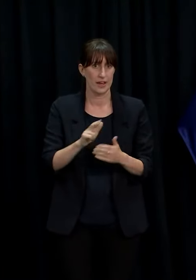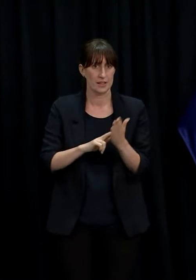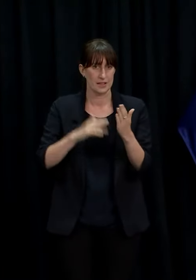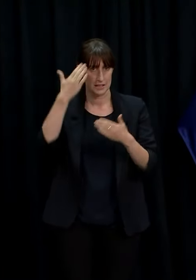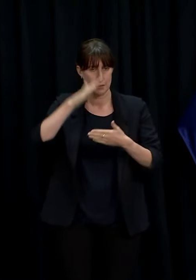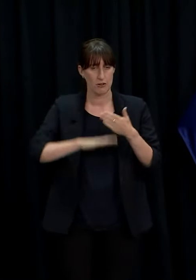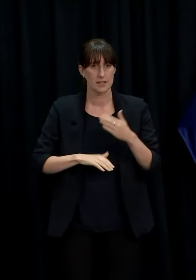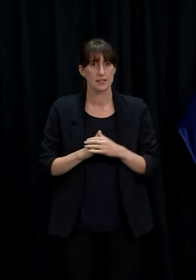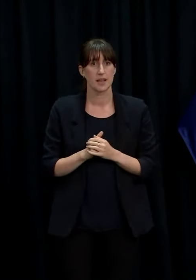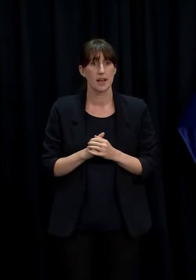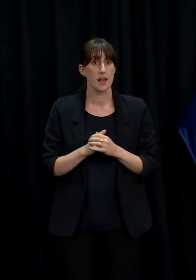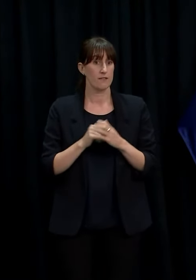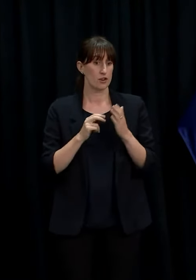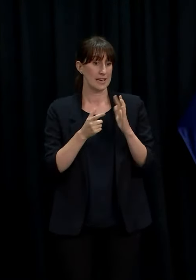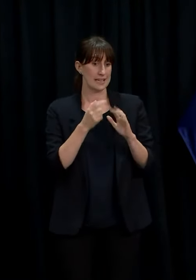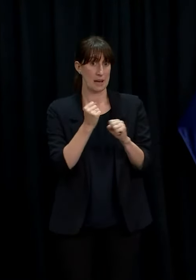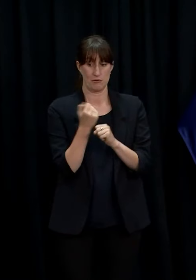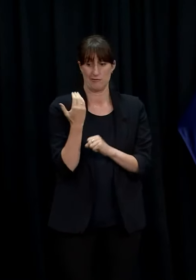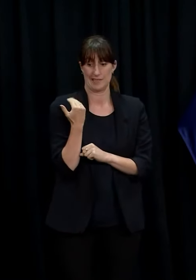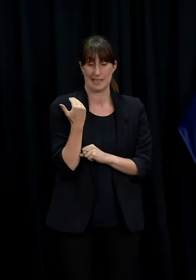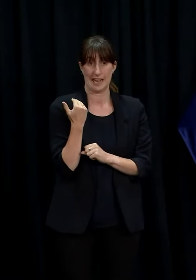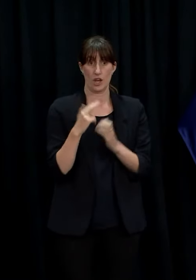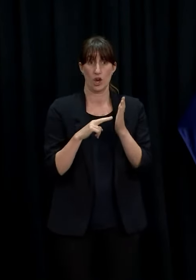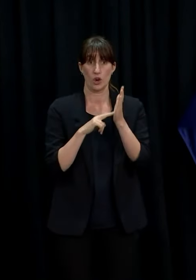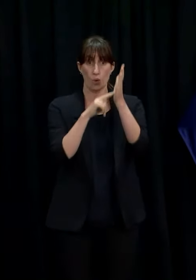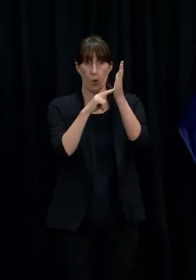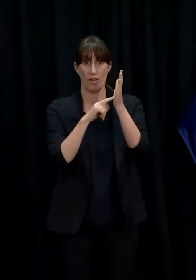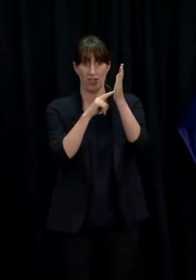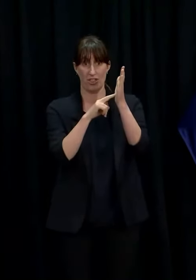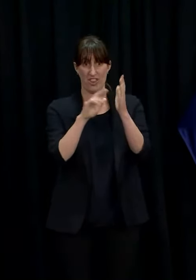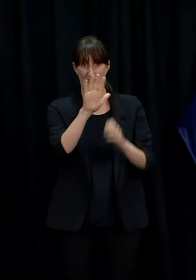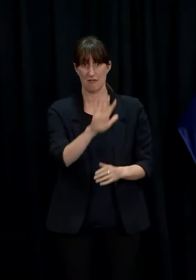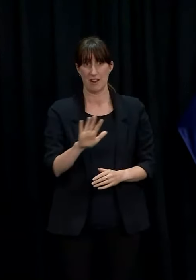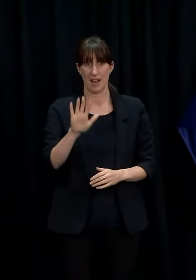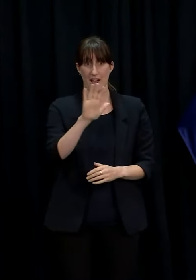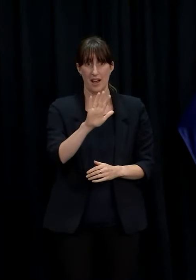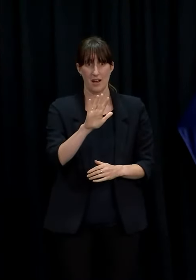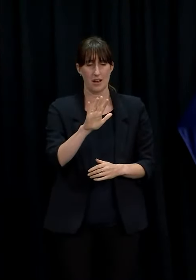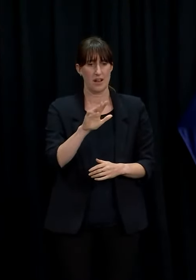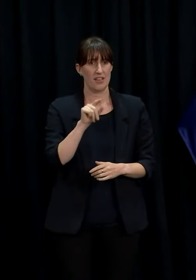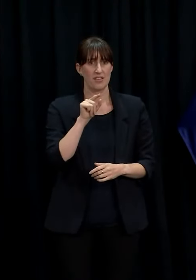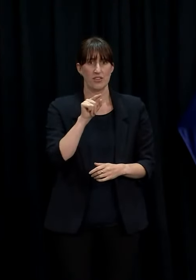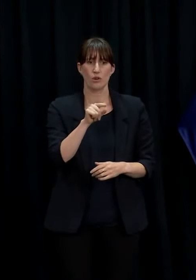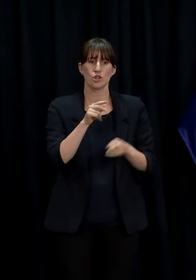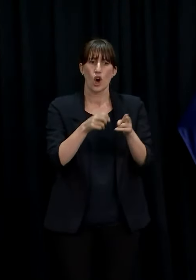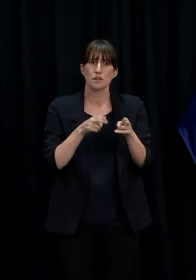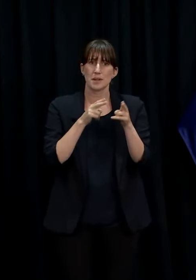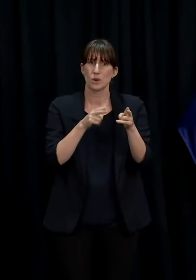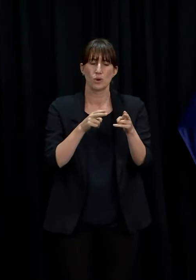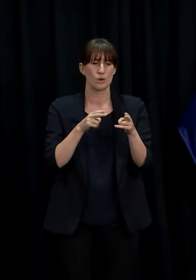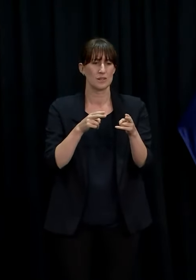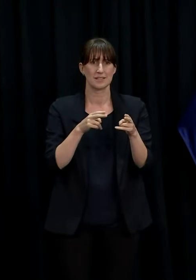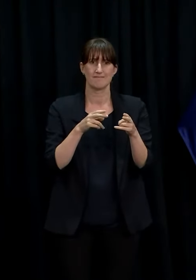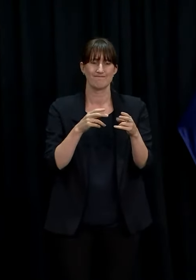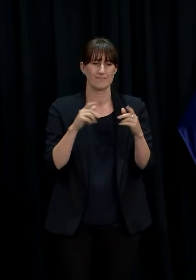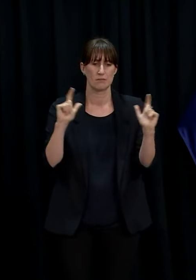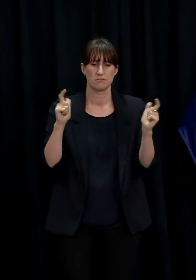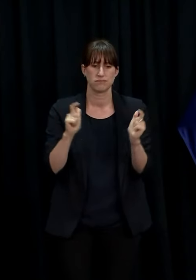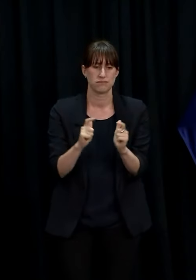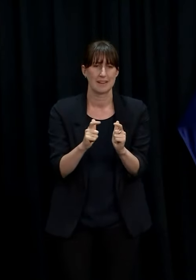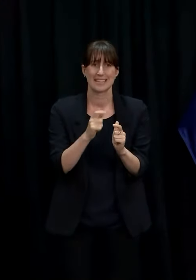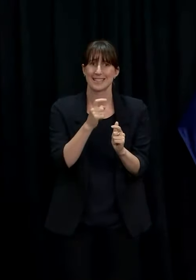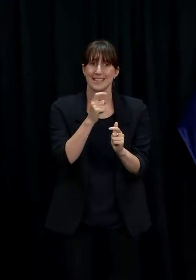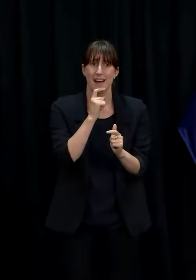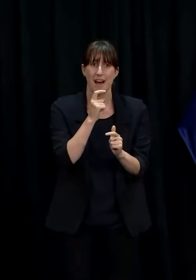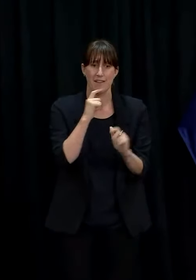in the northern region, were really suffering with staff shortages due to staff having COVID-19. So that